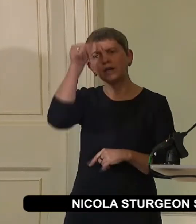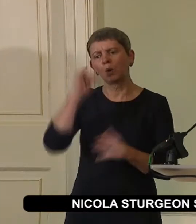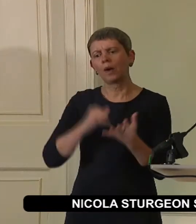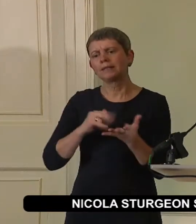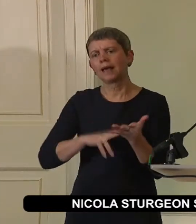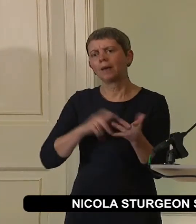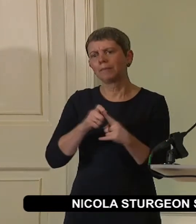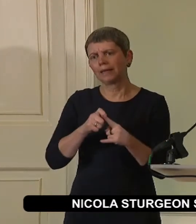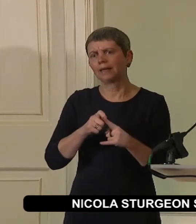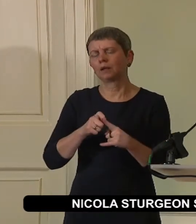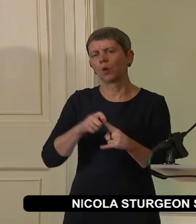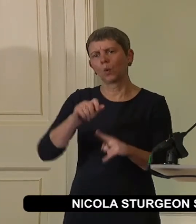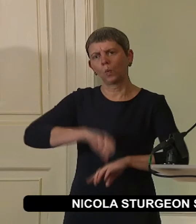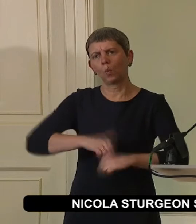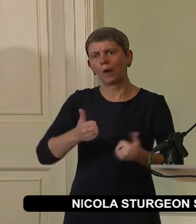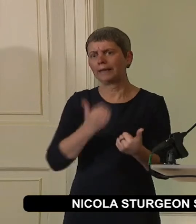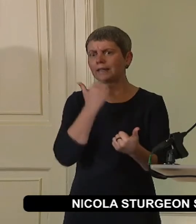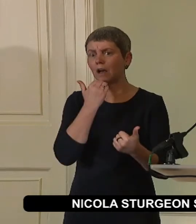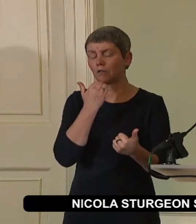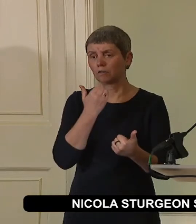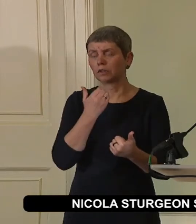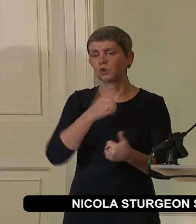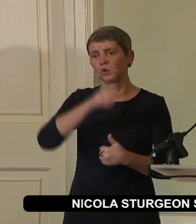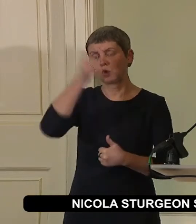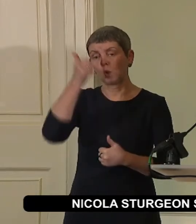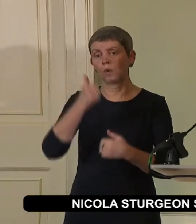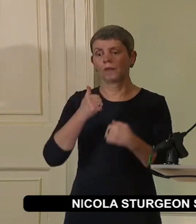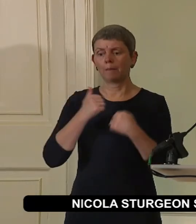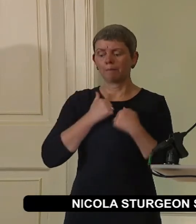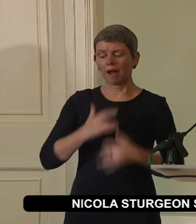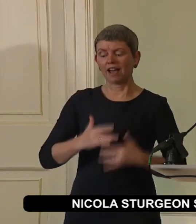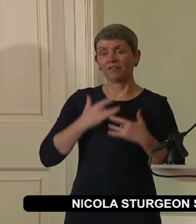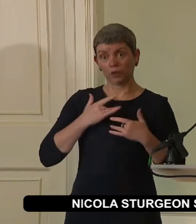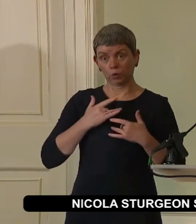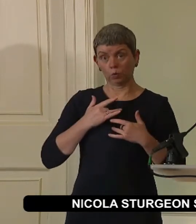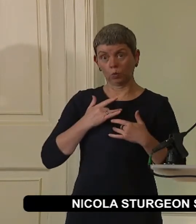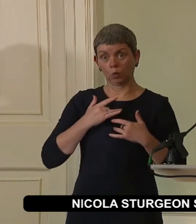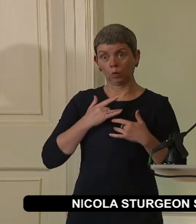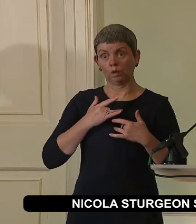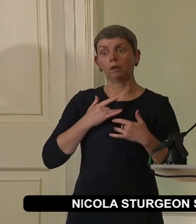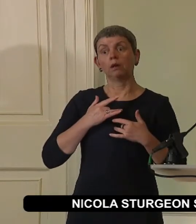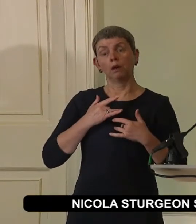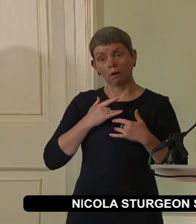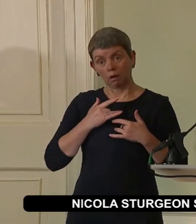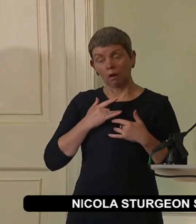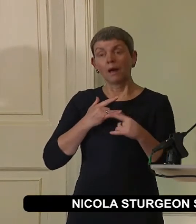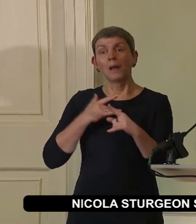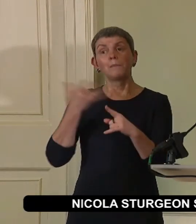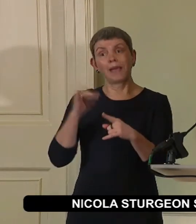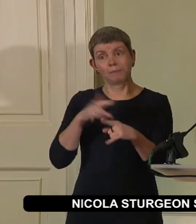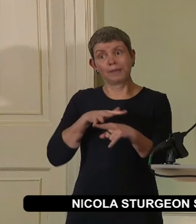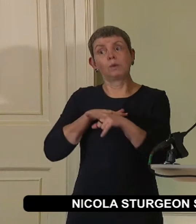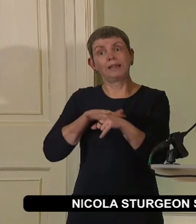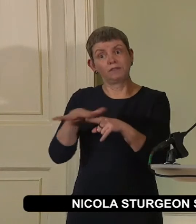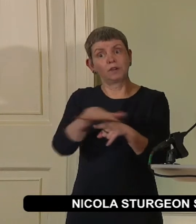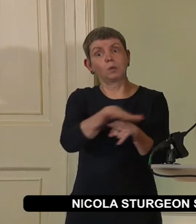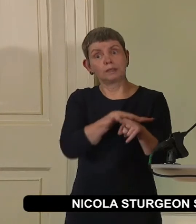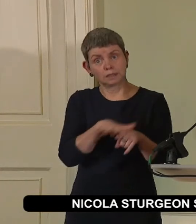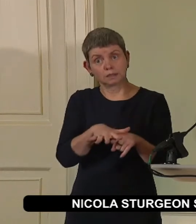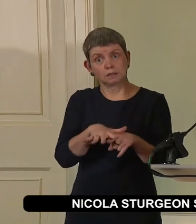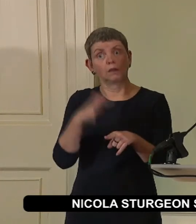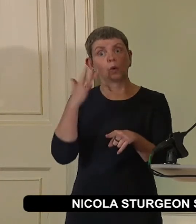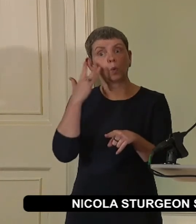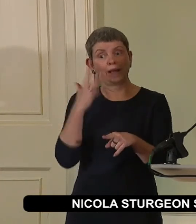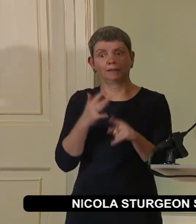to understand that my view as leader would carry enormous, probably decisive weight when our conference